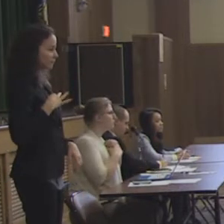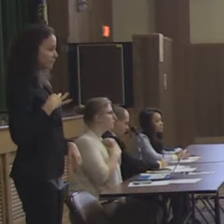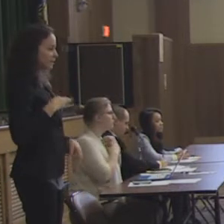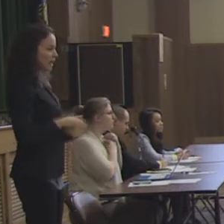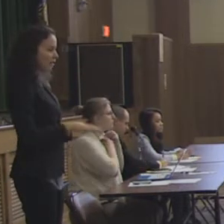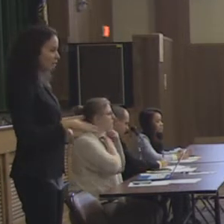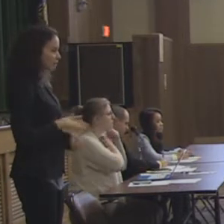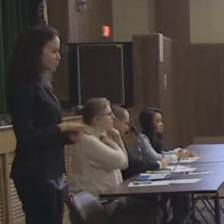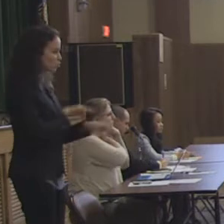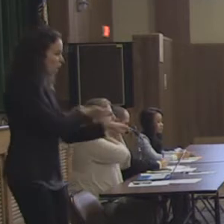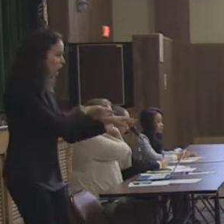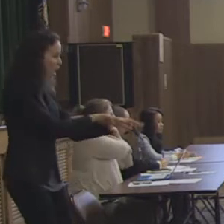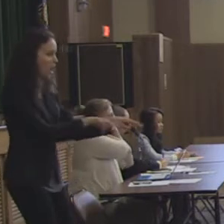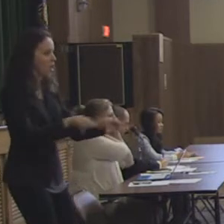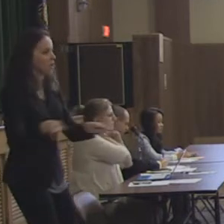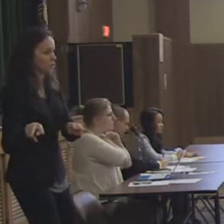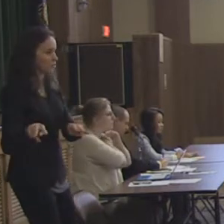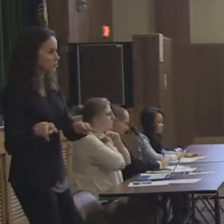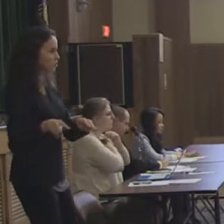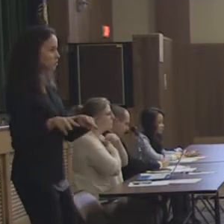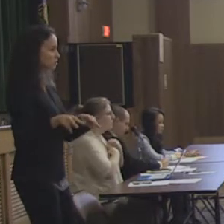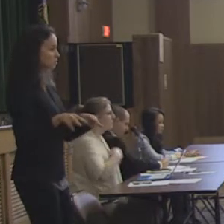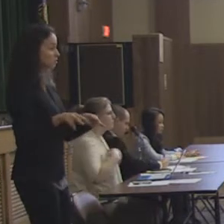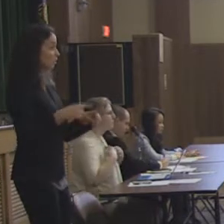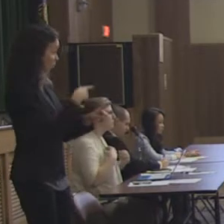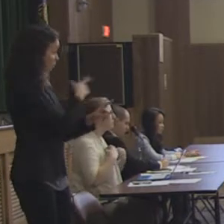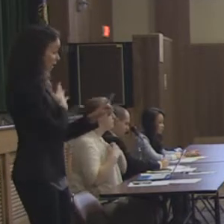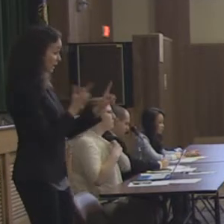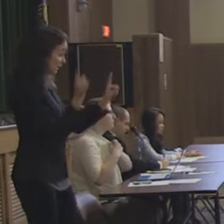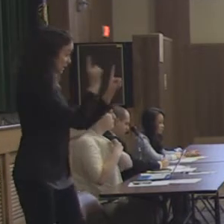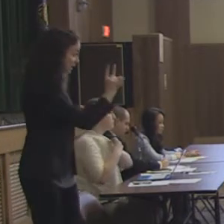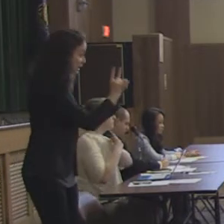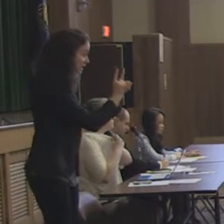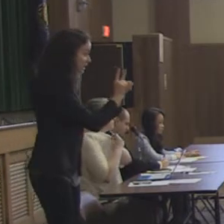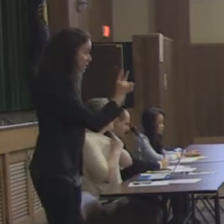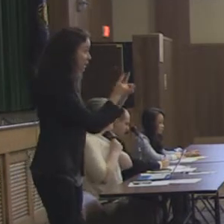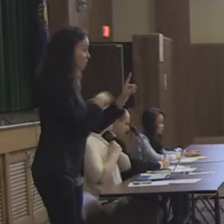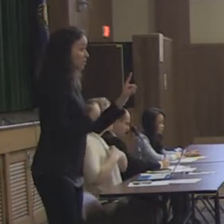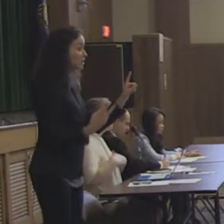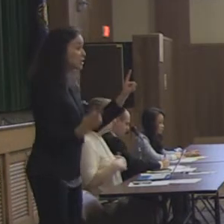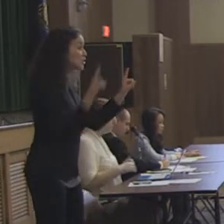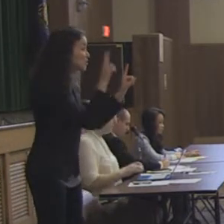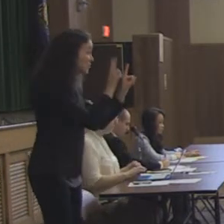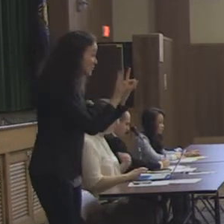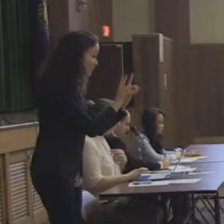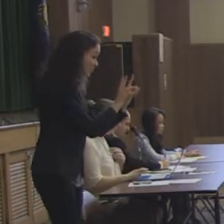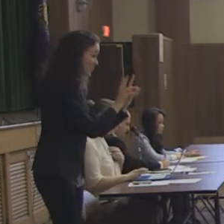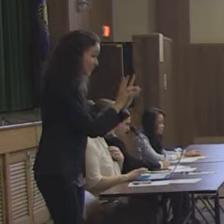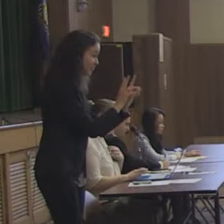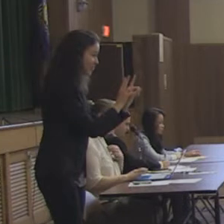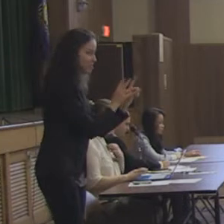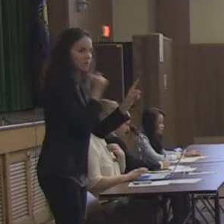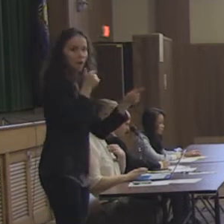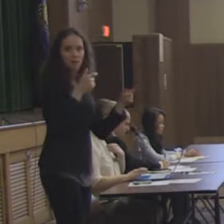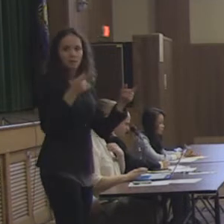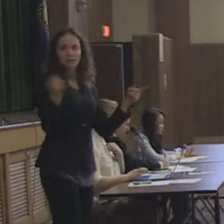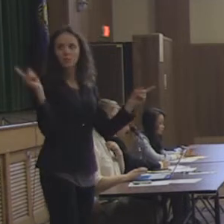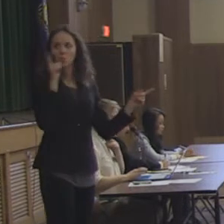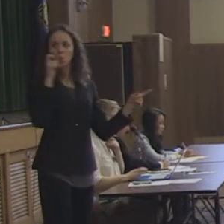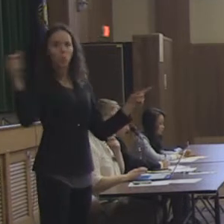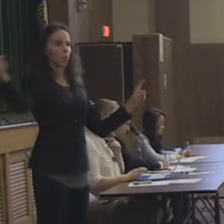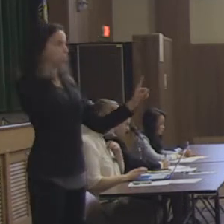some, you need someone to watch them. You may need at least two people to watch that person, and you need